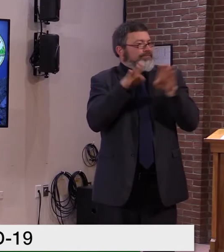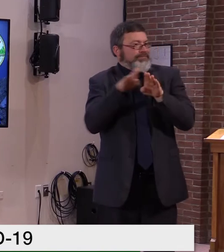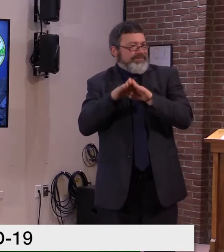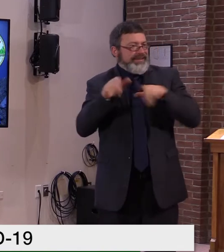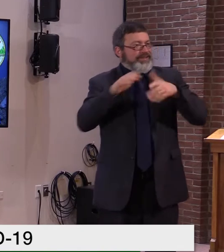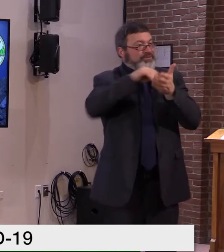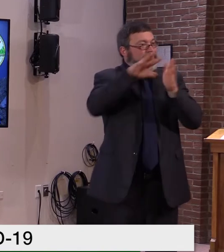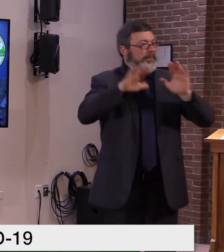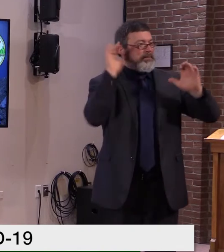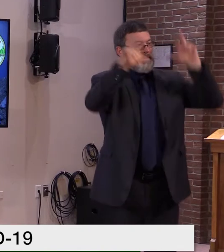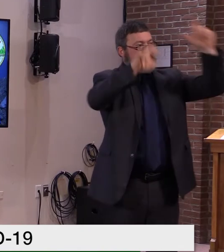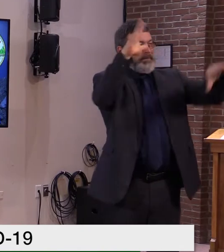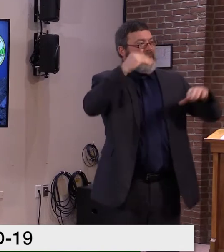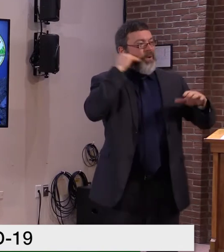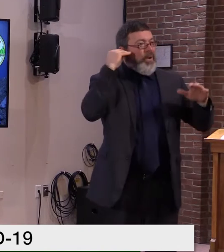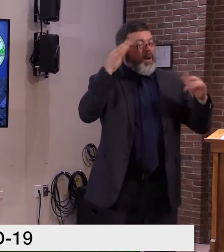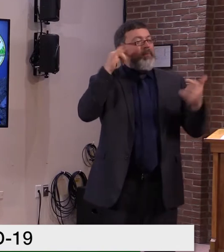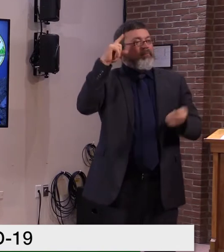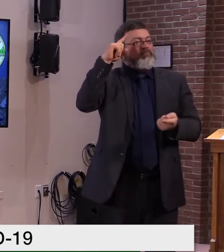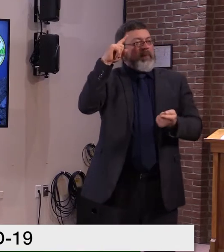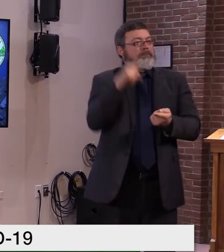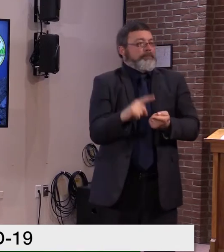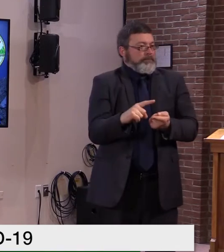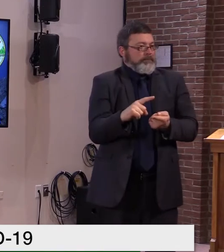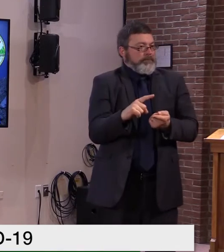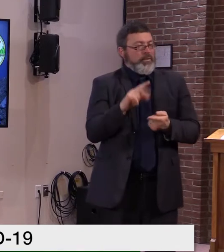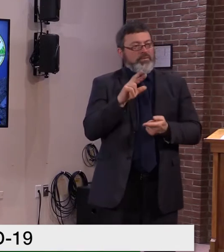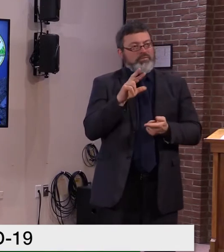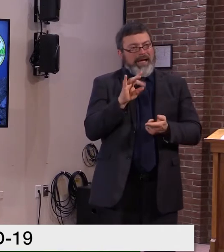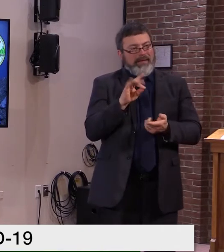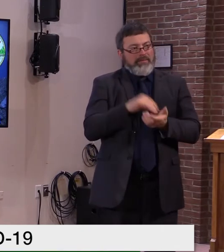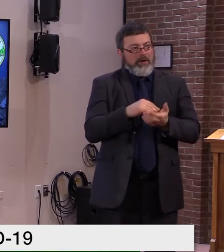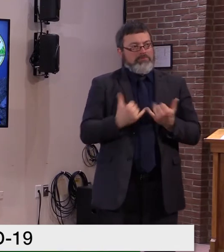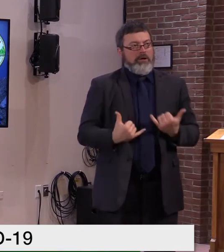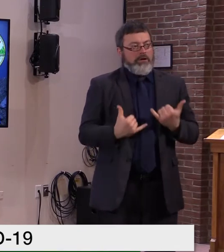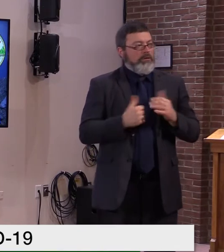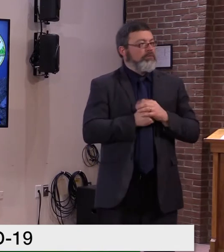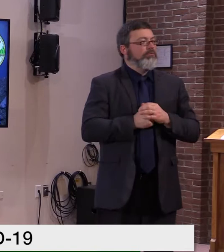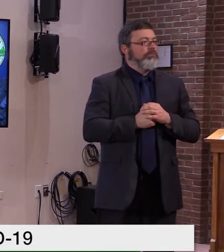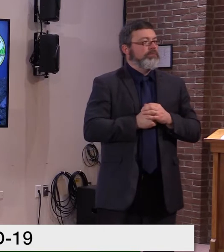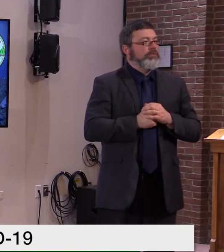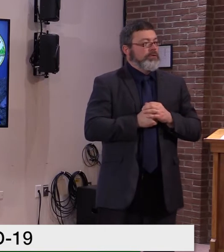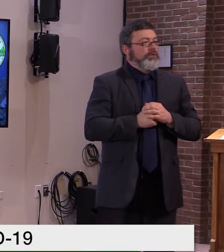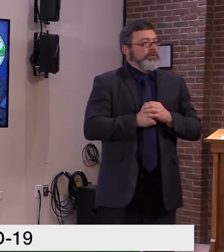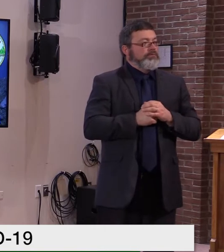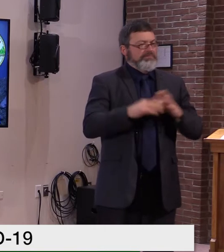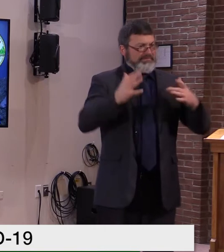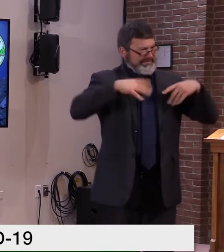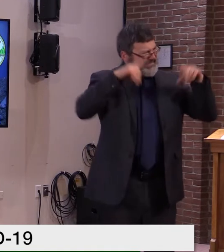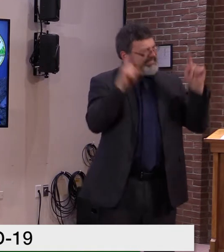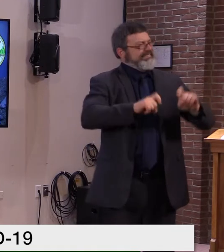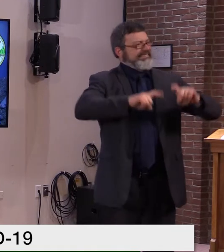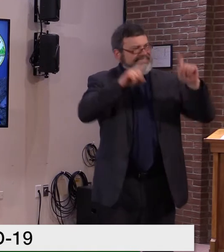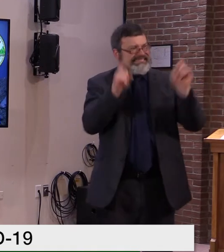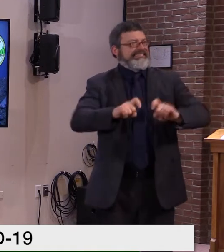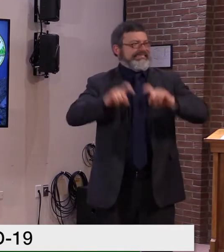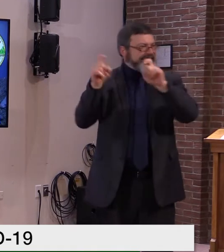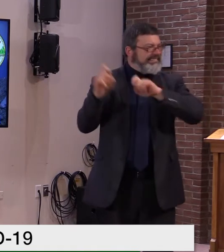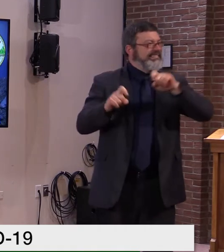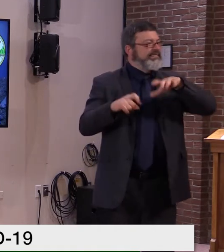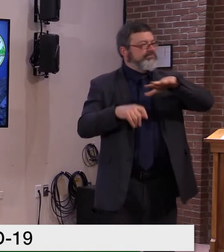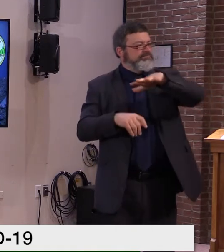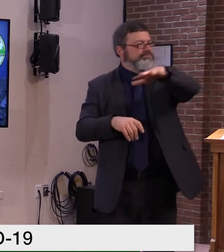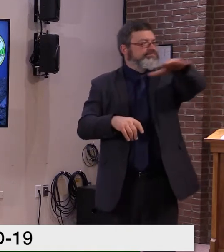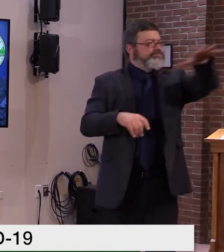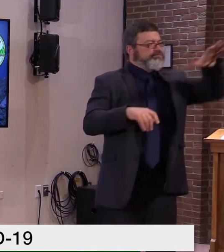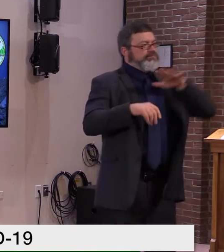new on-demand sites, coupled with outbreak testing and continued surveillance testing in schools, long-term care facilities,